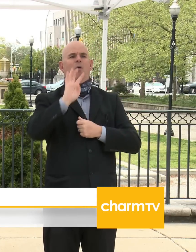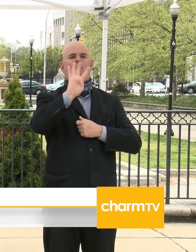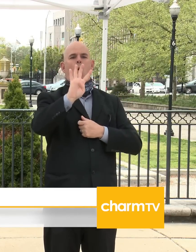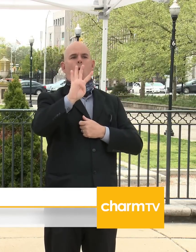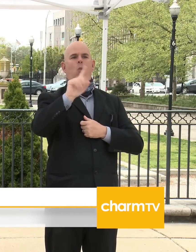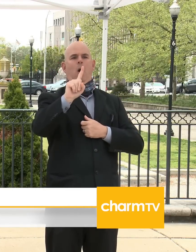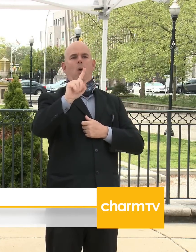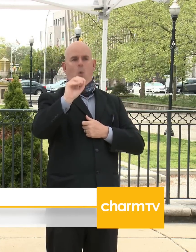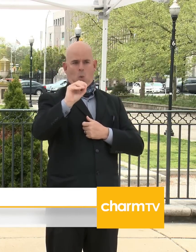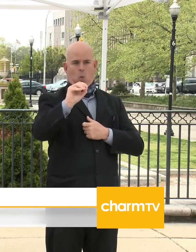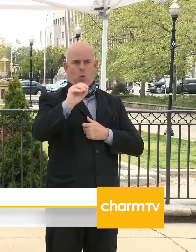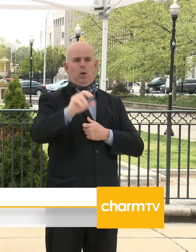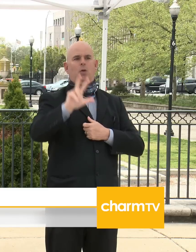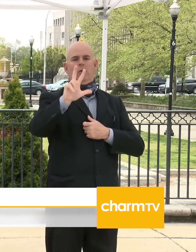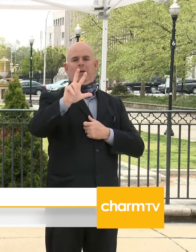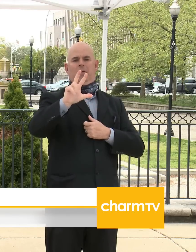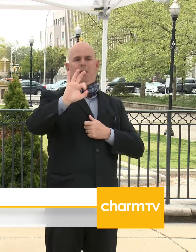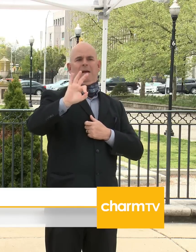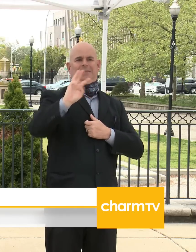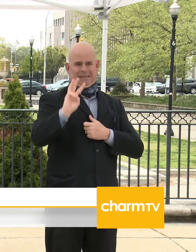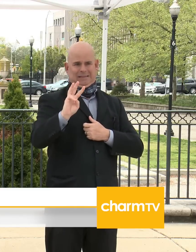410-396-CARE, that's